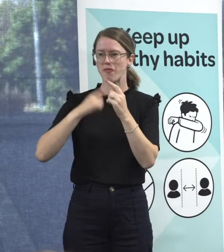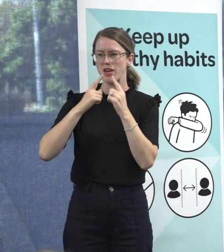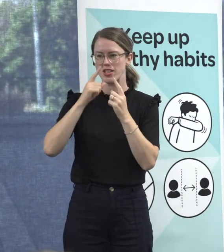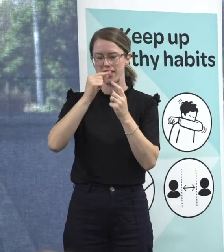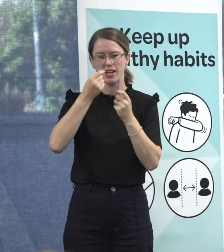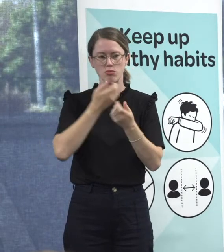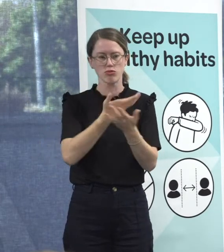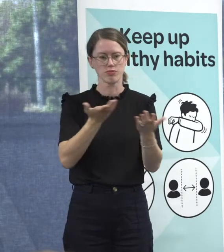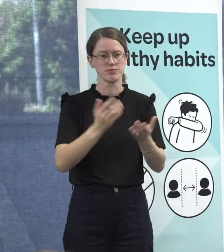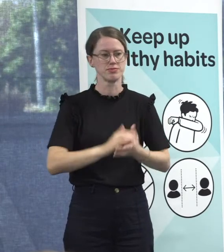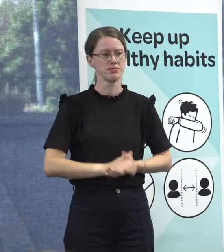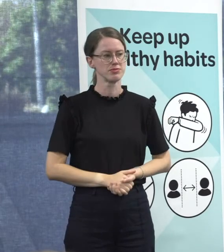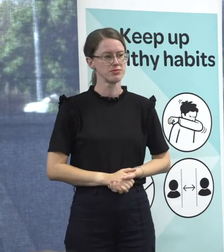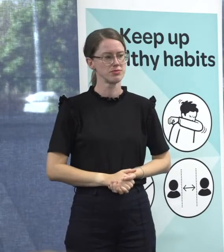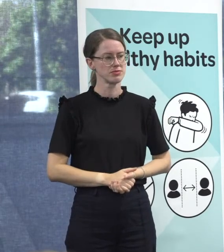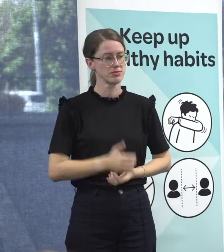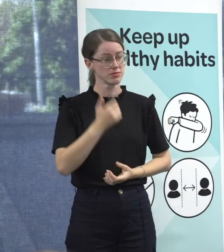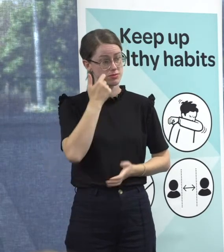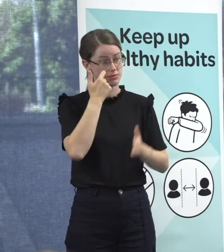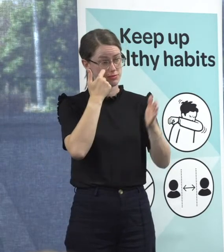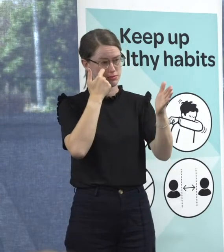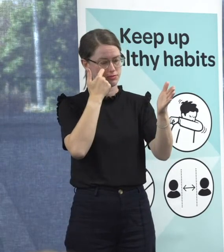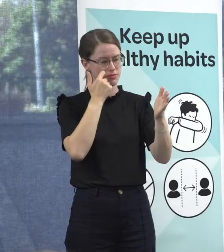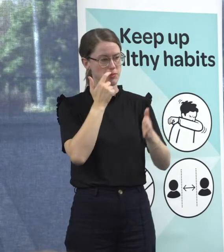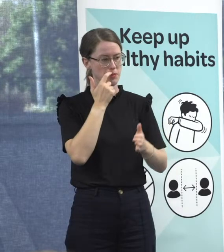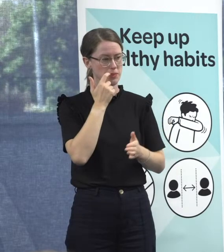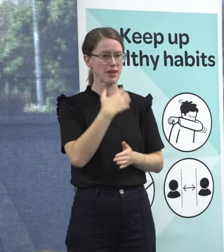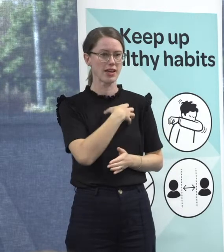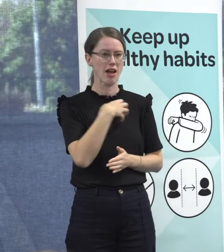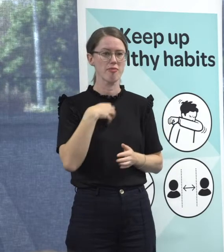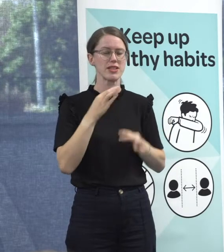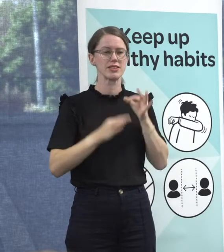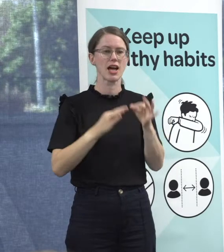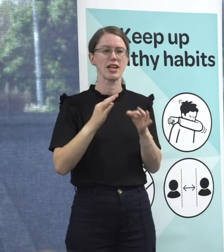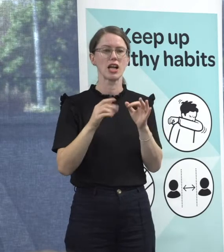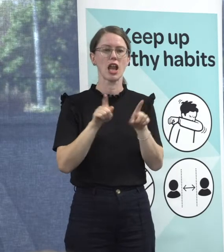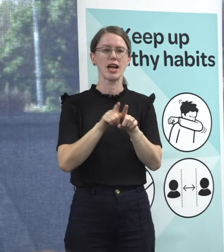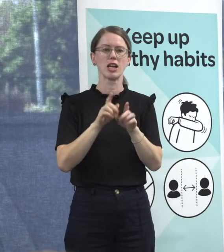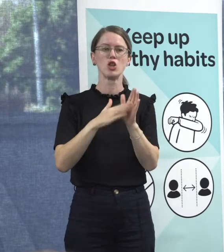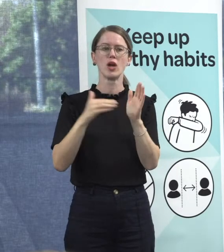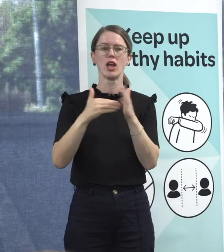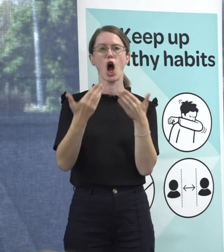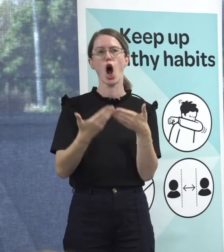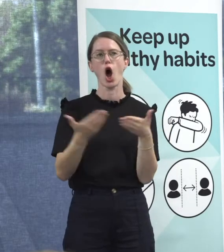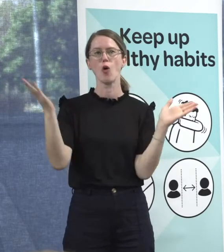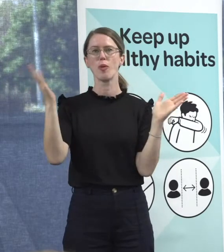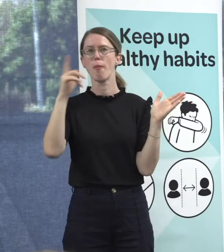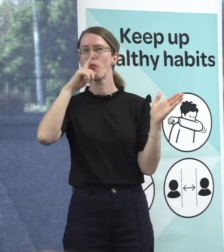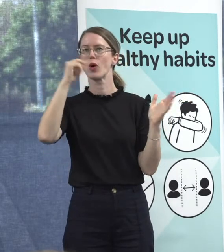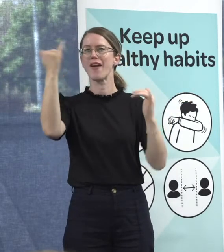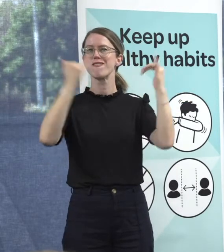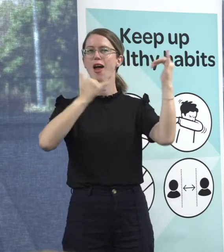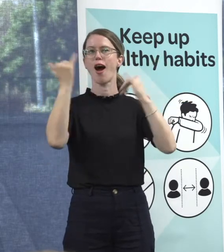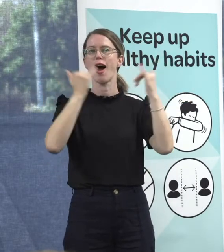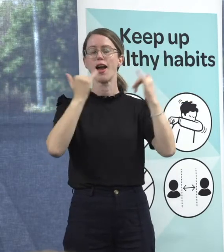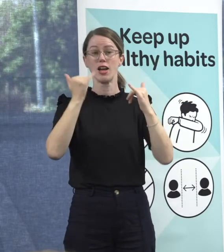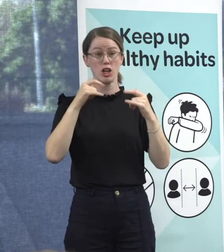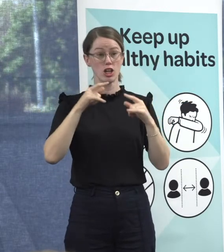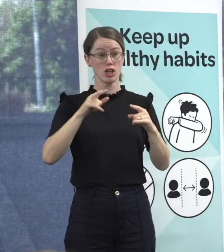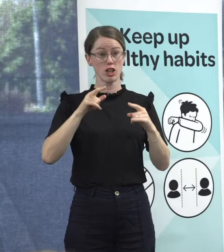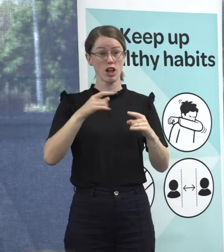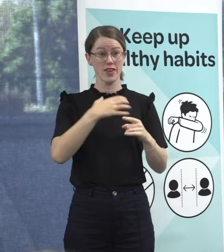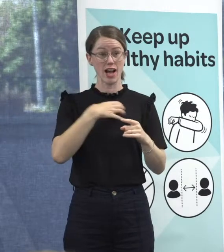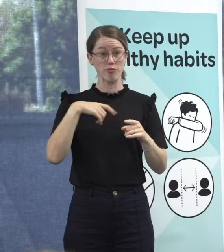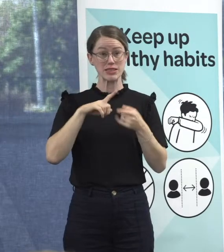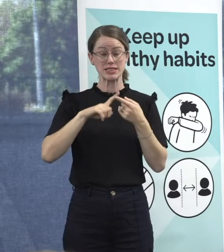more information about that. The government's been making a lot of decisions around reopening New Zealand. How satisfied are you that they're still taking your advice? Obviously, it's the